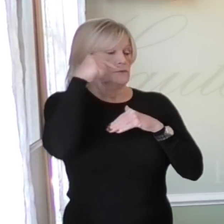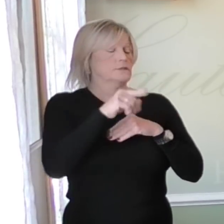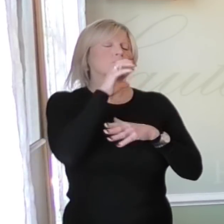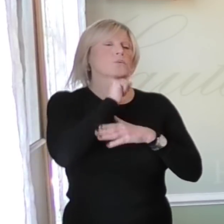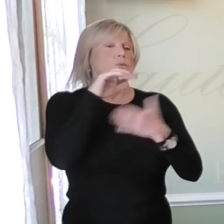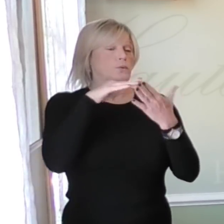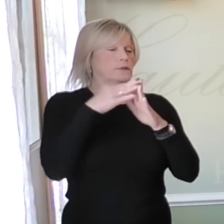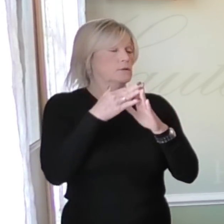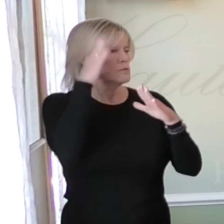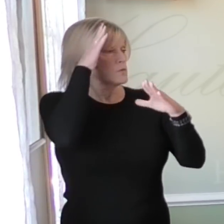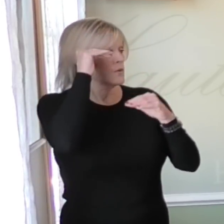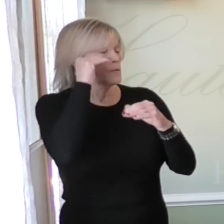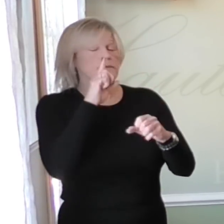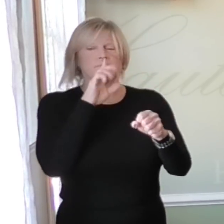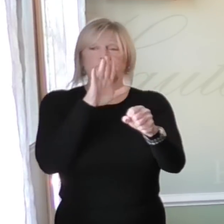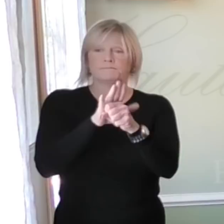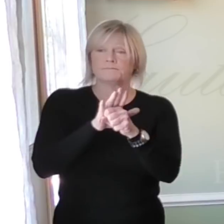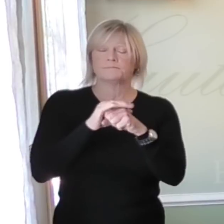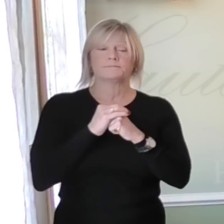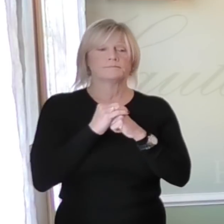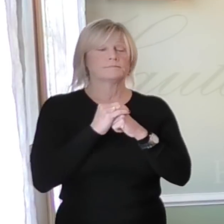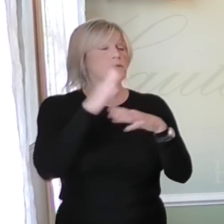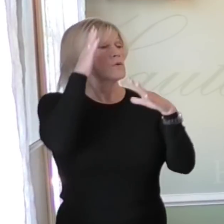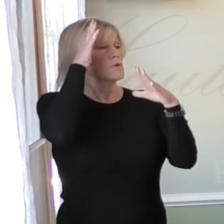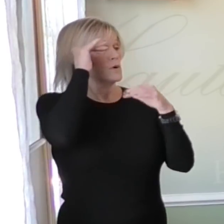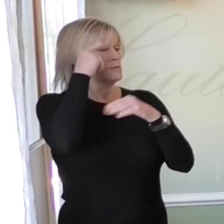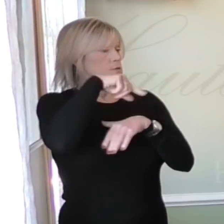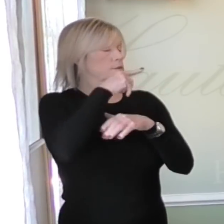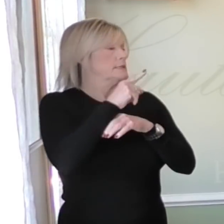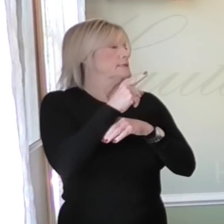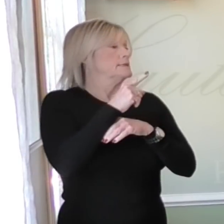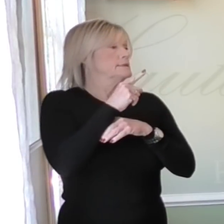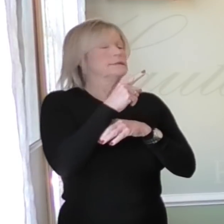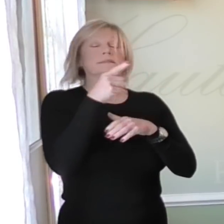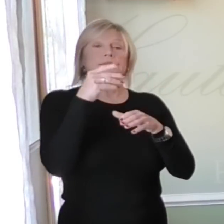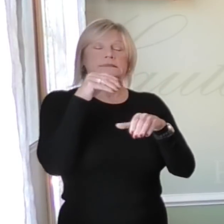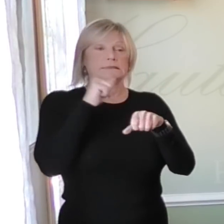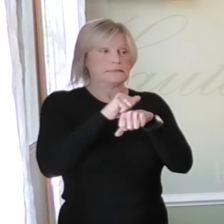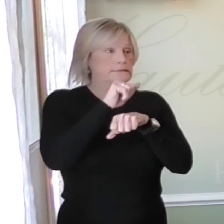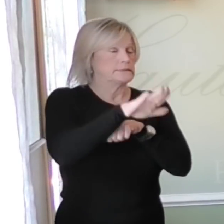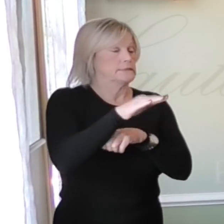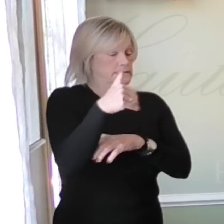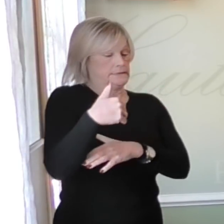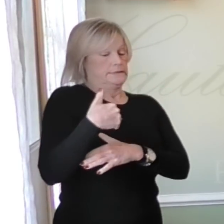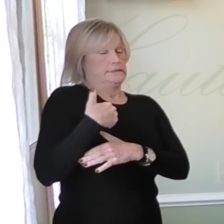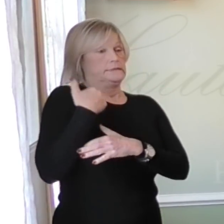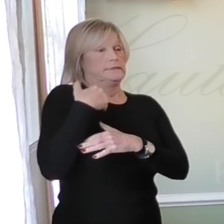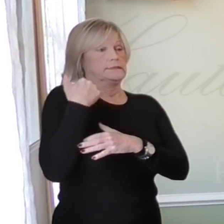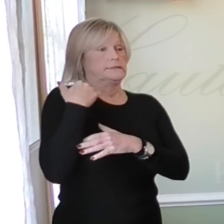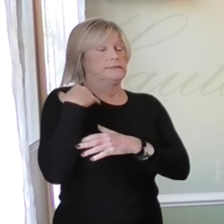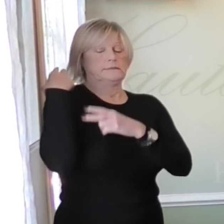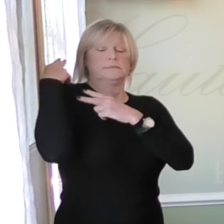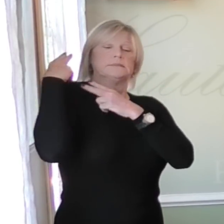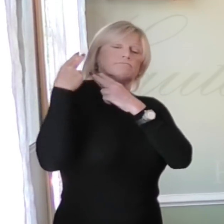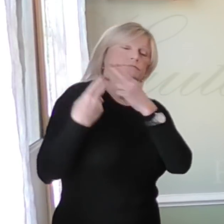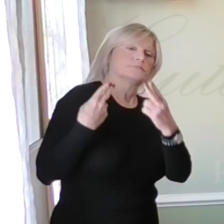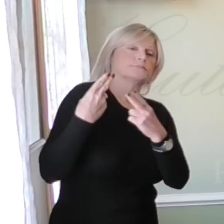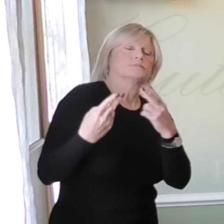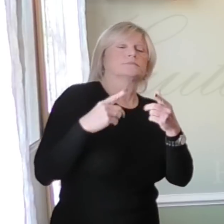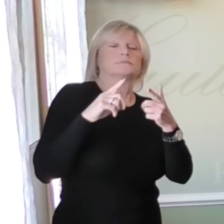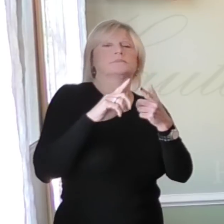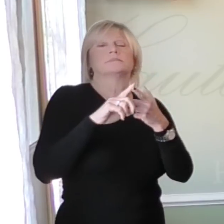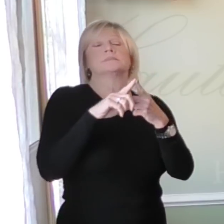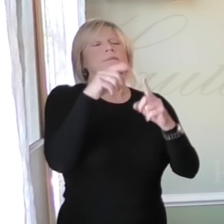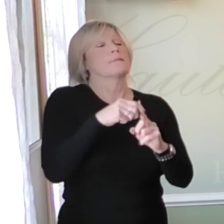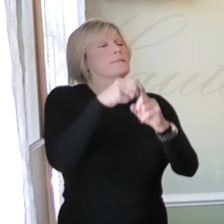town. Hope and promise. Hope that we pass on to the youngest among us the heritage, the history, this